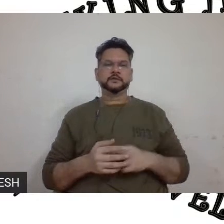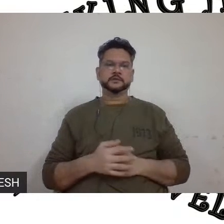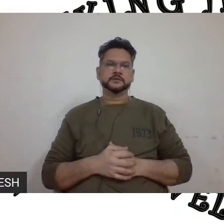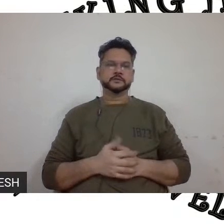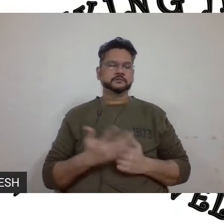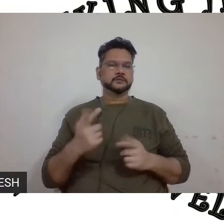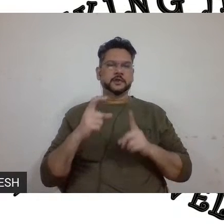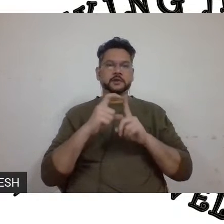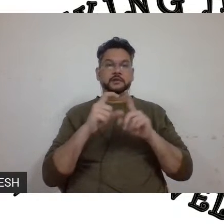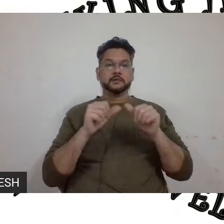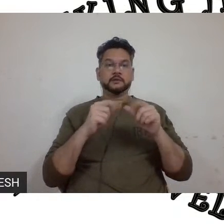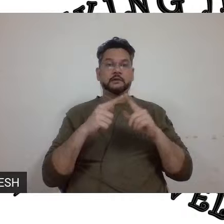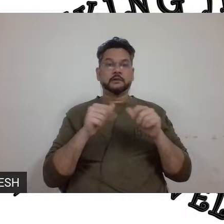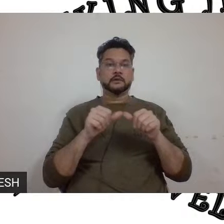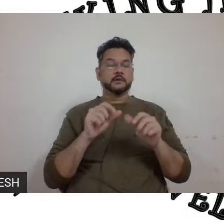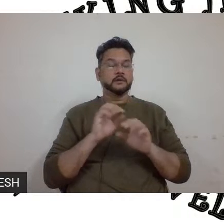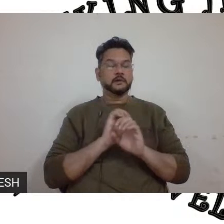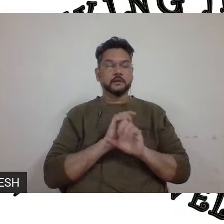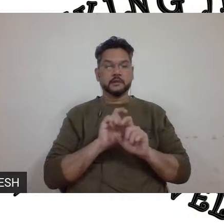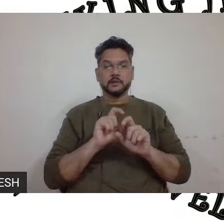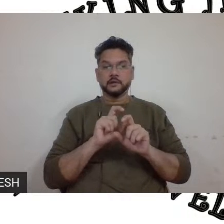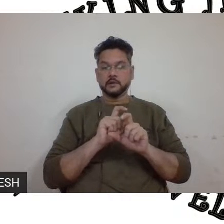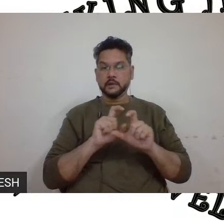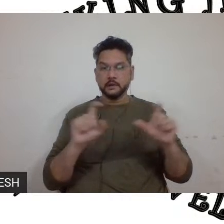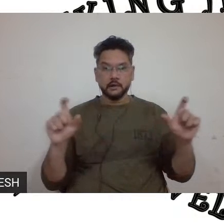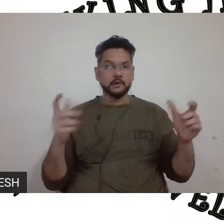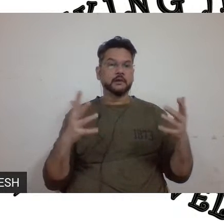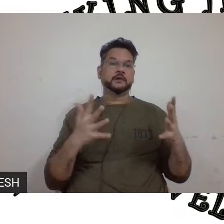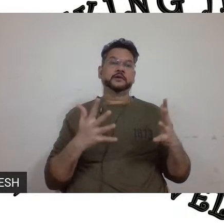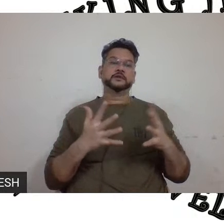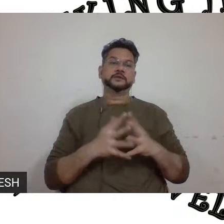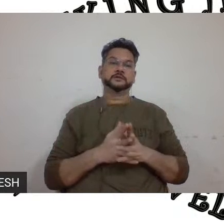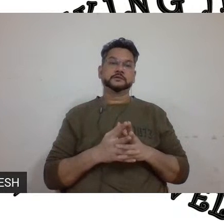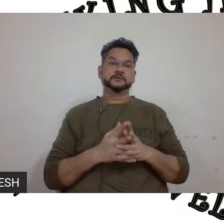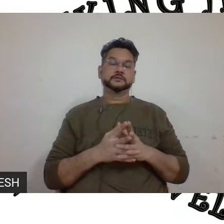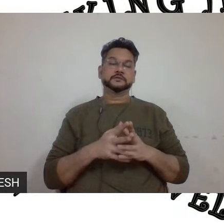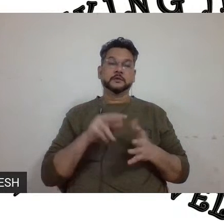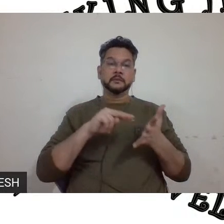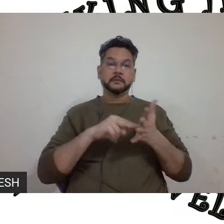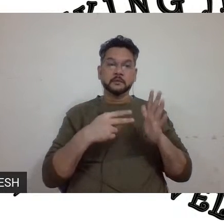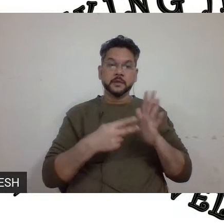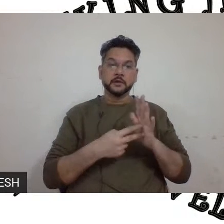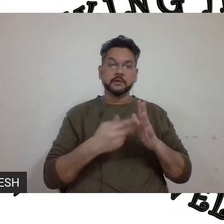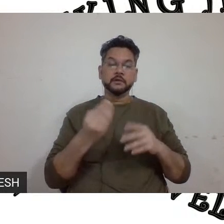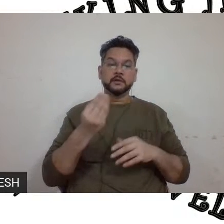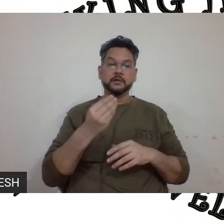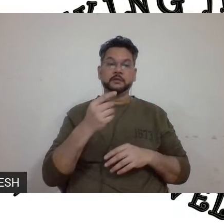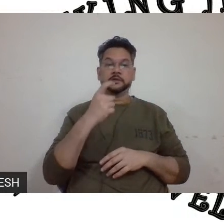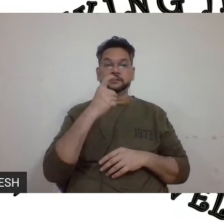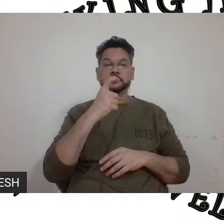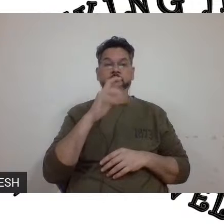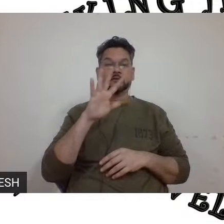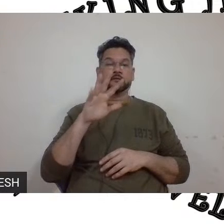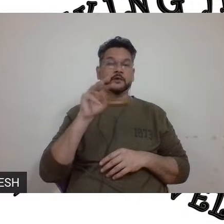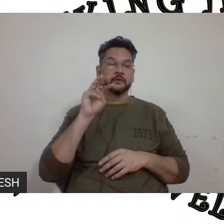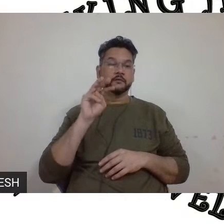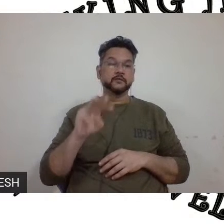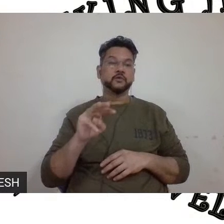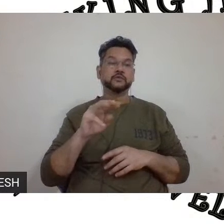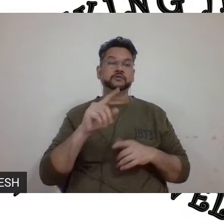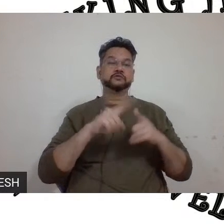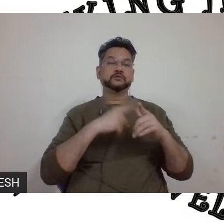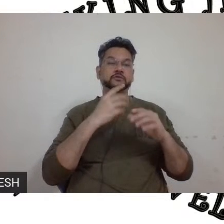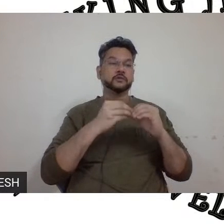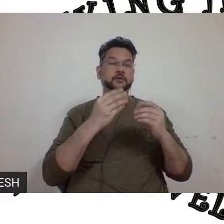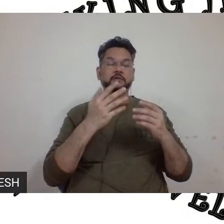data. It means still there is a backlog of near about 75,000 seats.